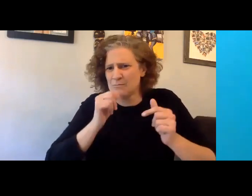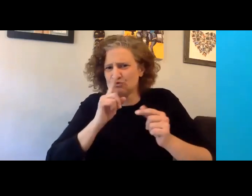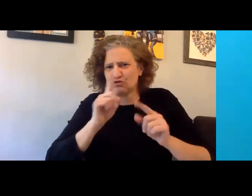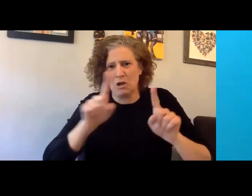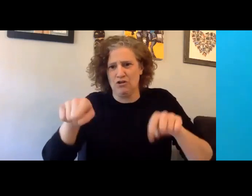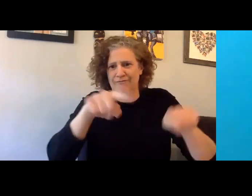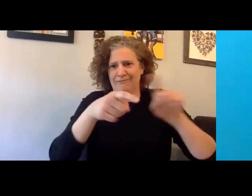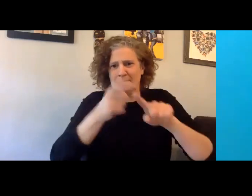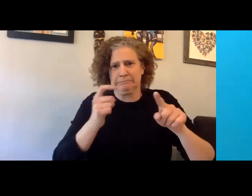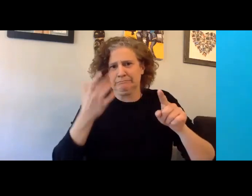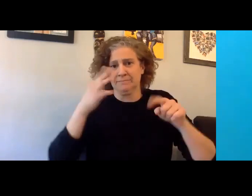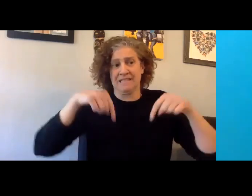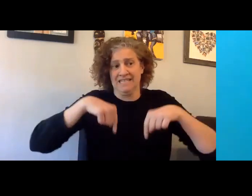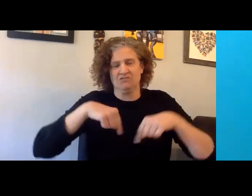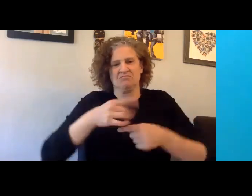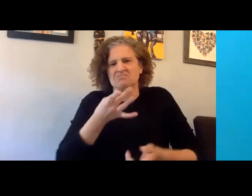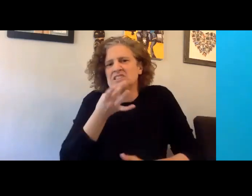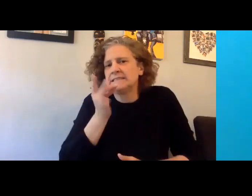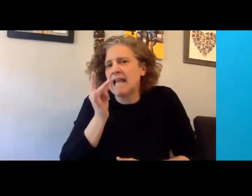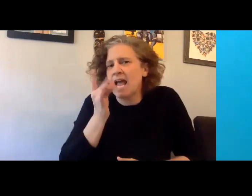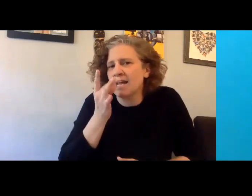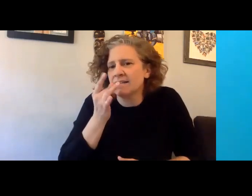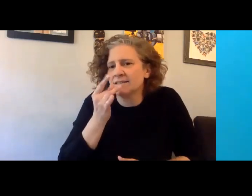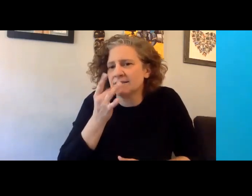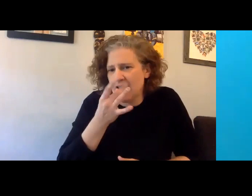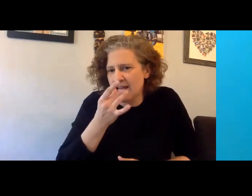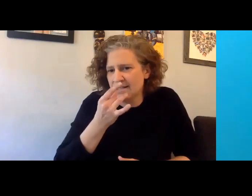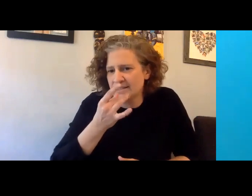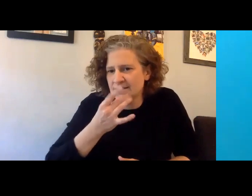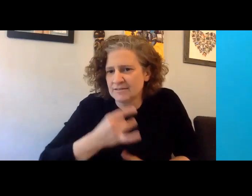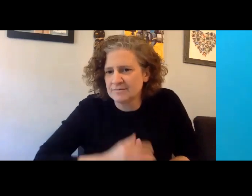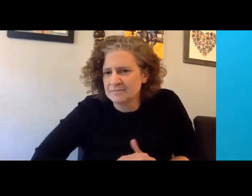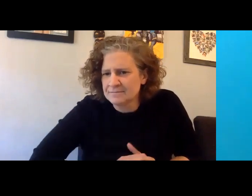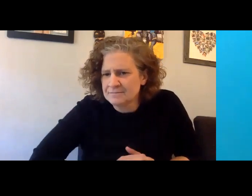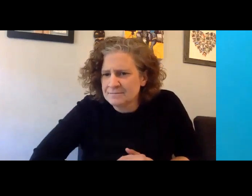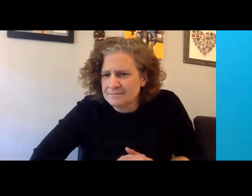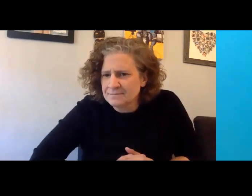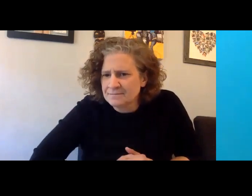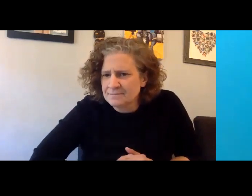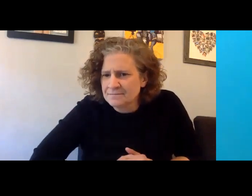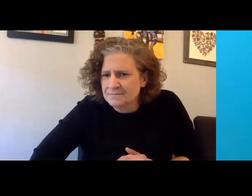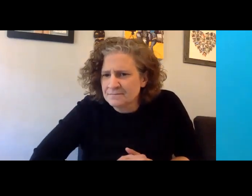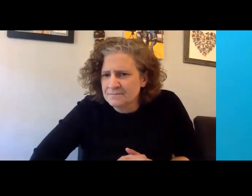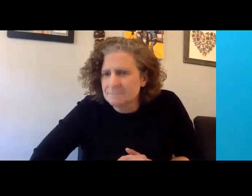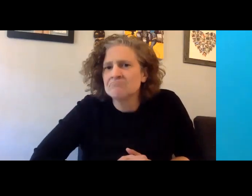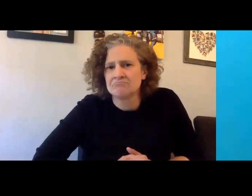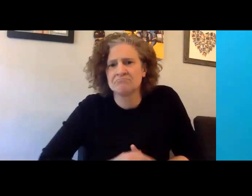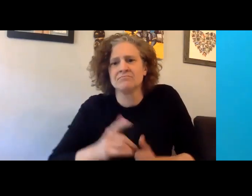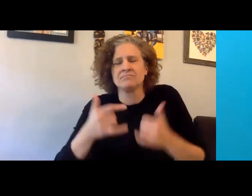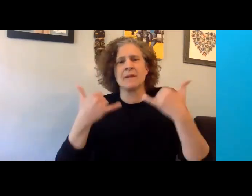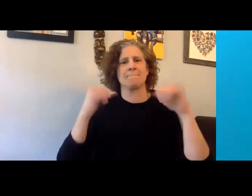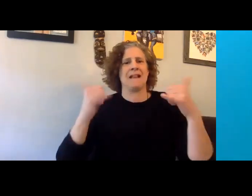There are so many variations. I'm not sure where everybody's from, but here in Maryland, we tend to sign snack like this.